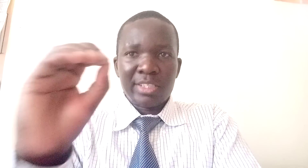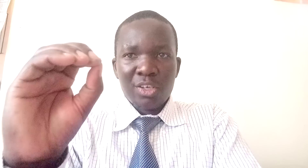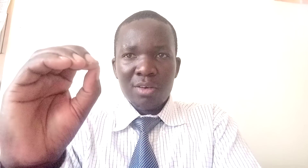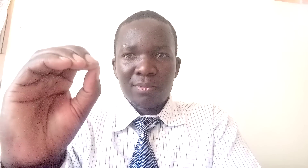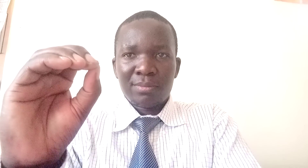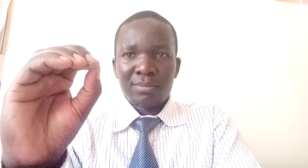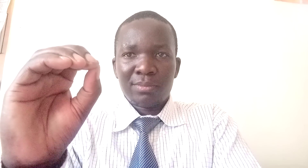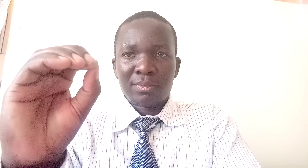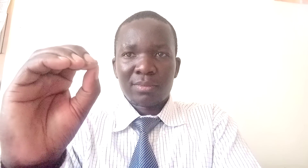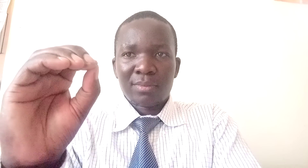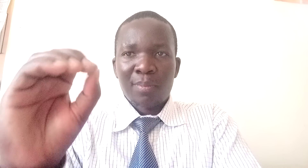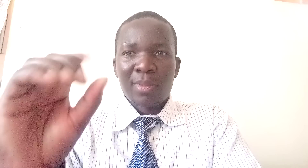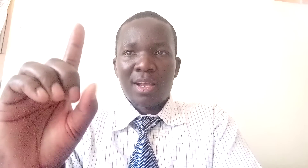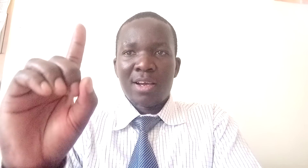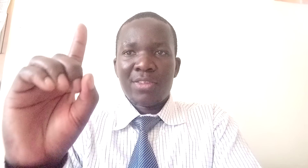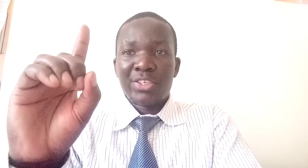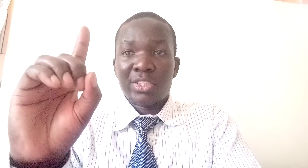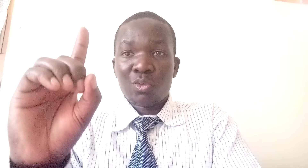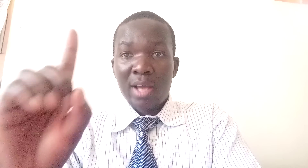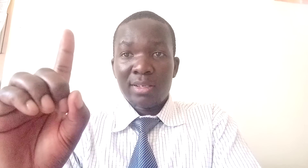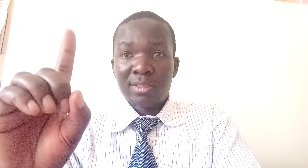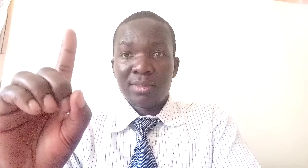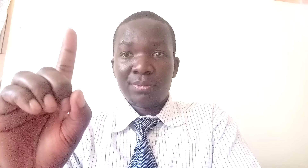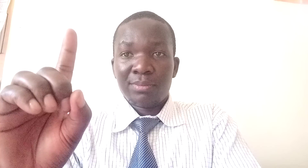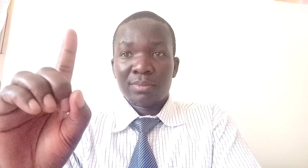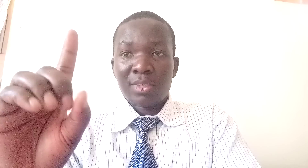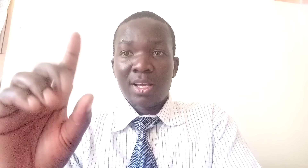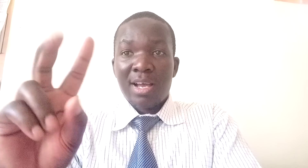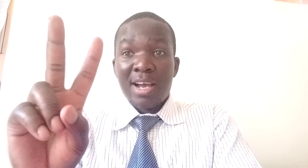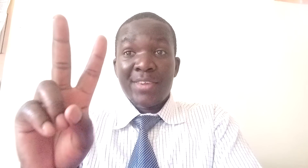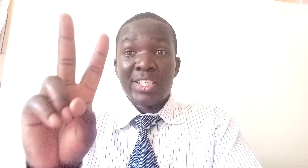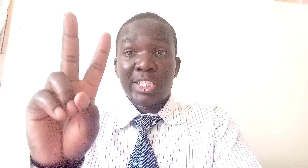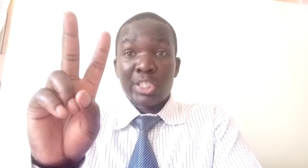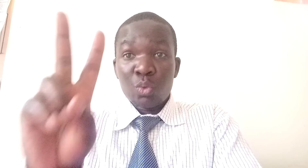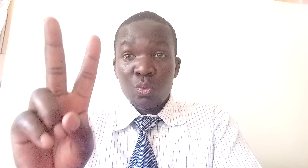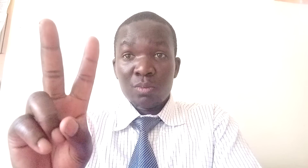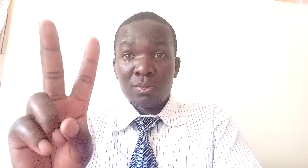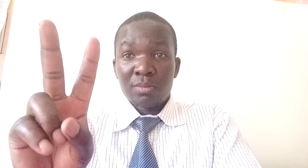0. This is 1. This is 2.